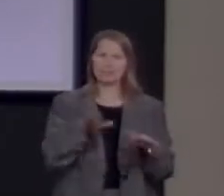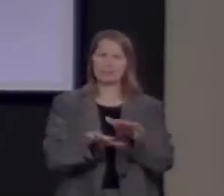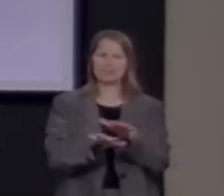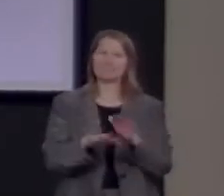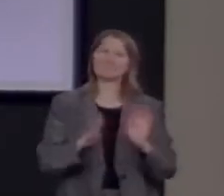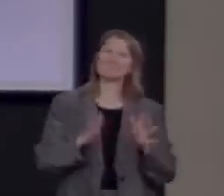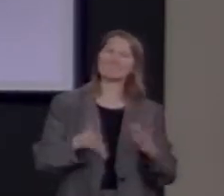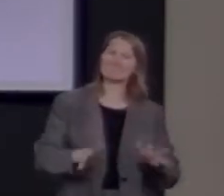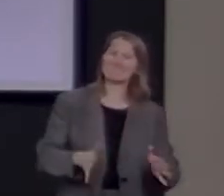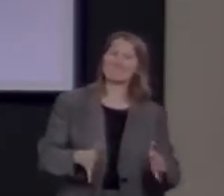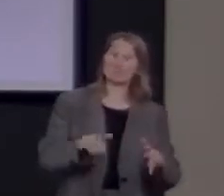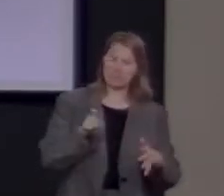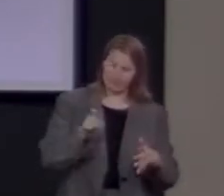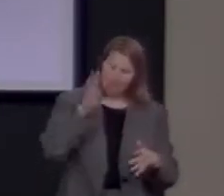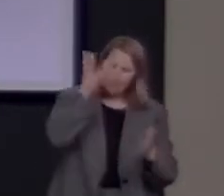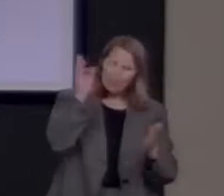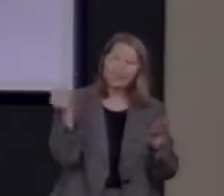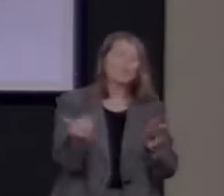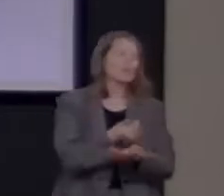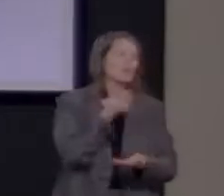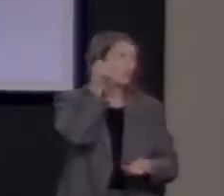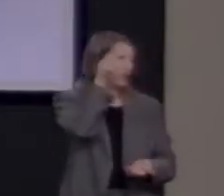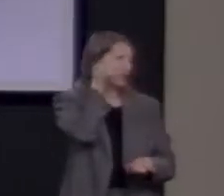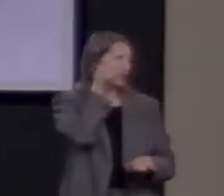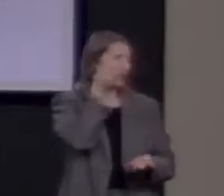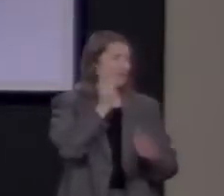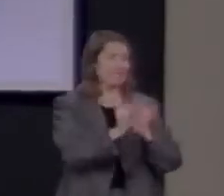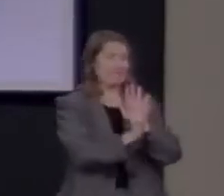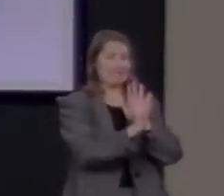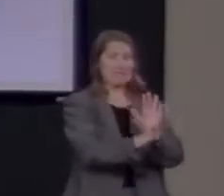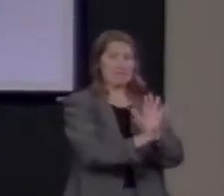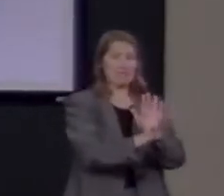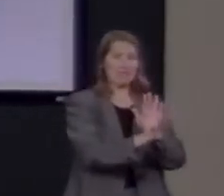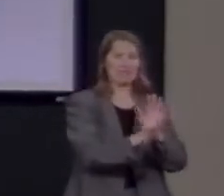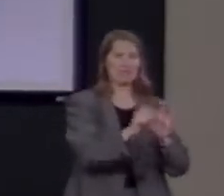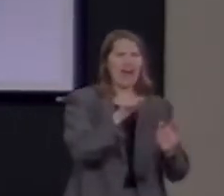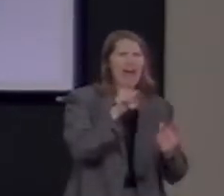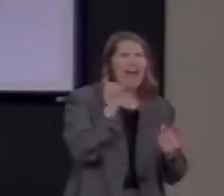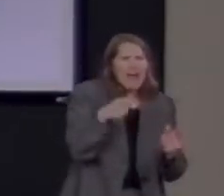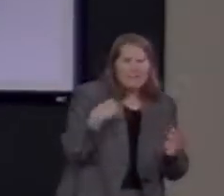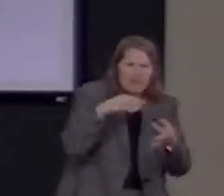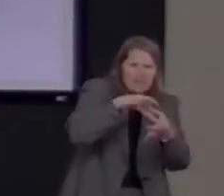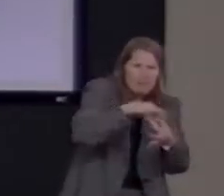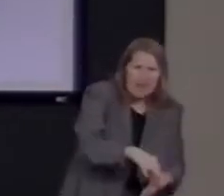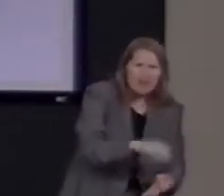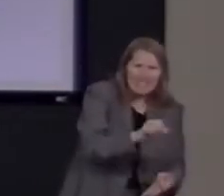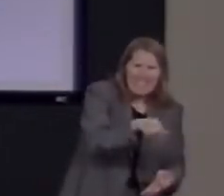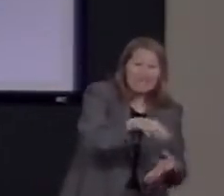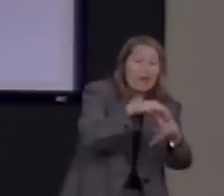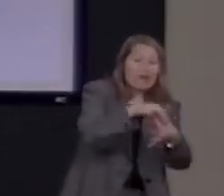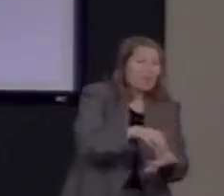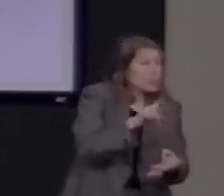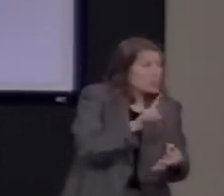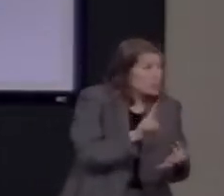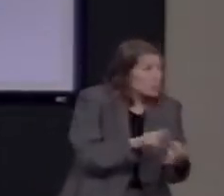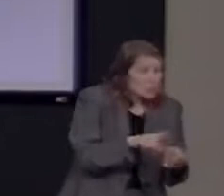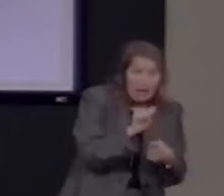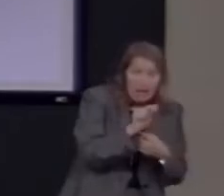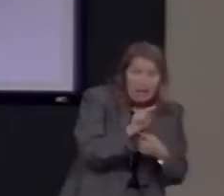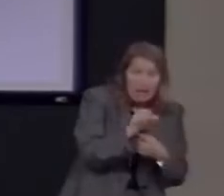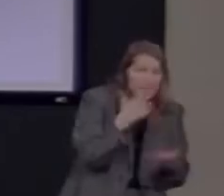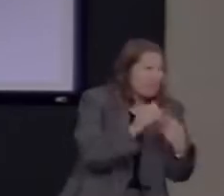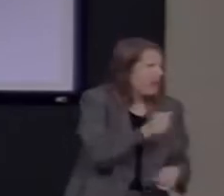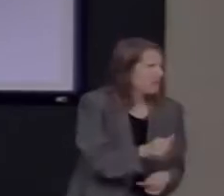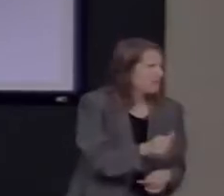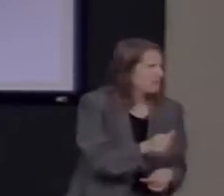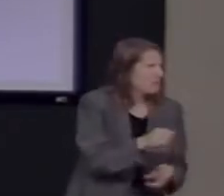theoretical accounts and that we consider that symbols clearly need to be grounded, but they may not be grounded in the approximate number system, and we